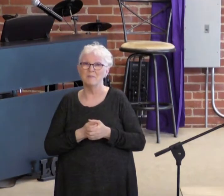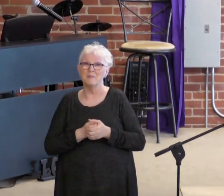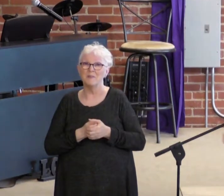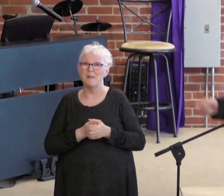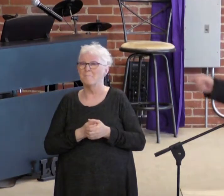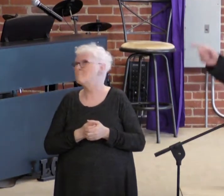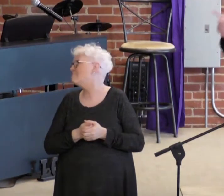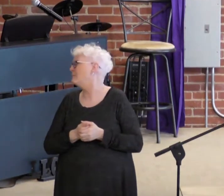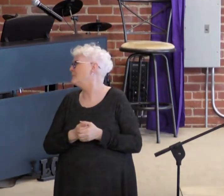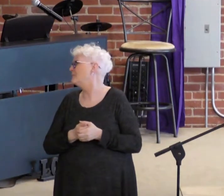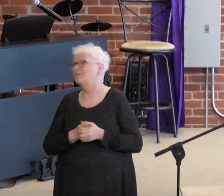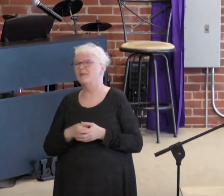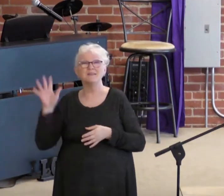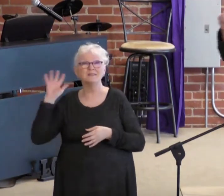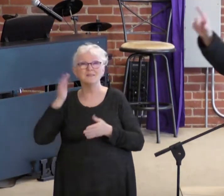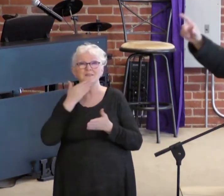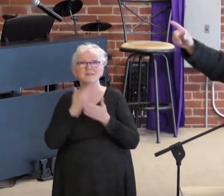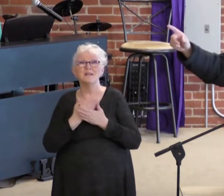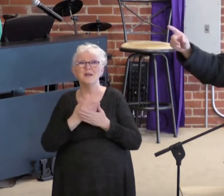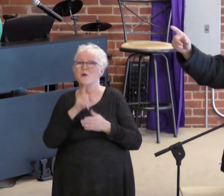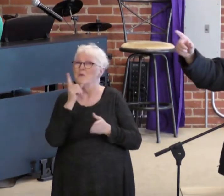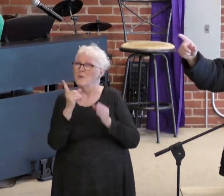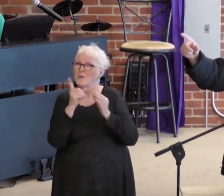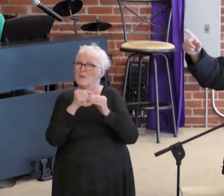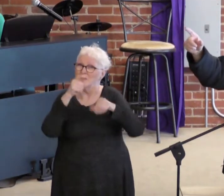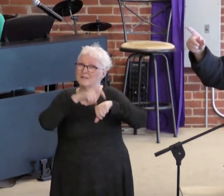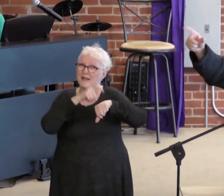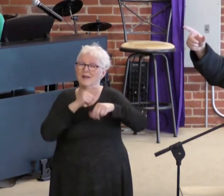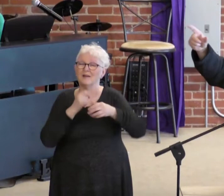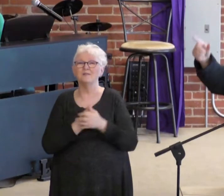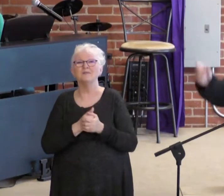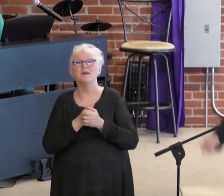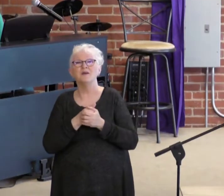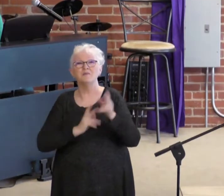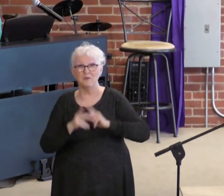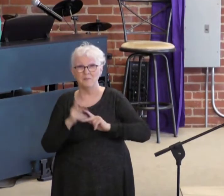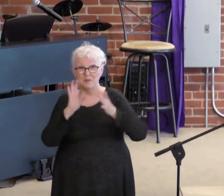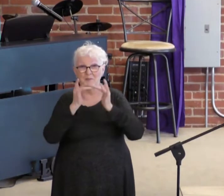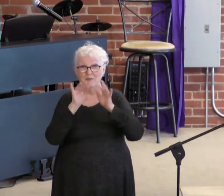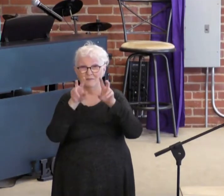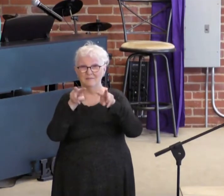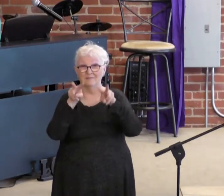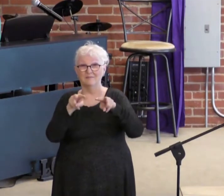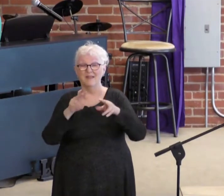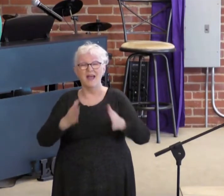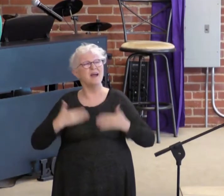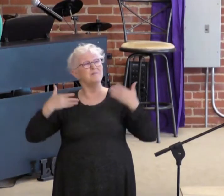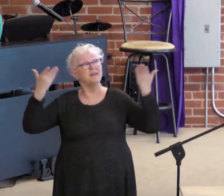Oh, that sounded so good. We got to say it one more time for the people online today that are listening.